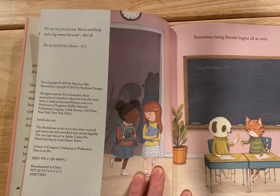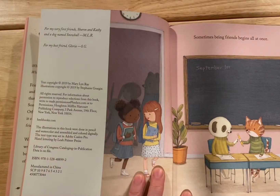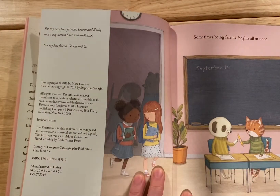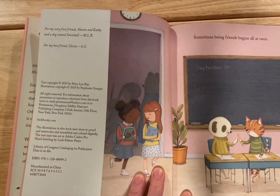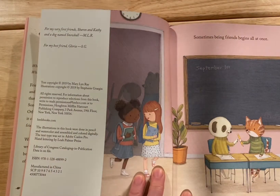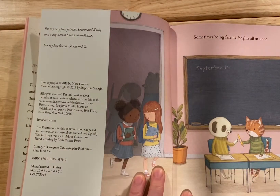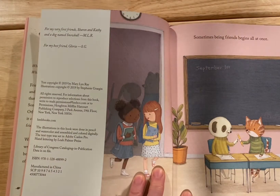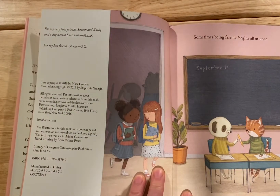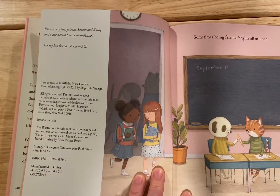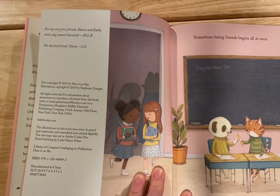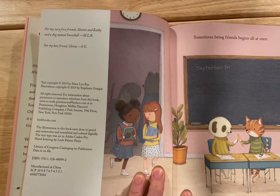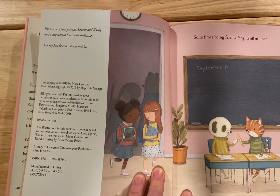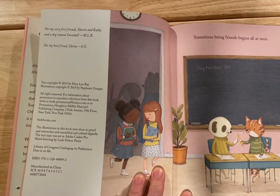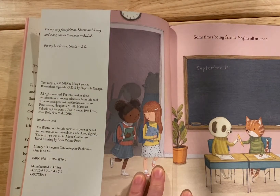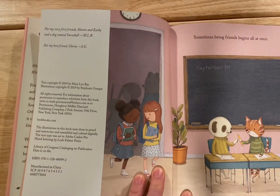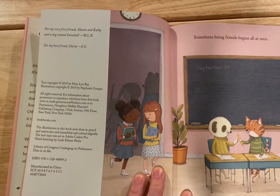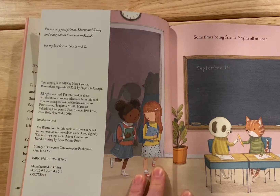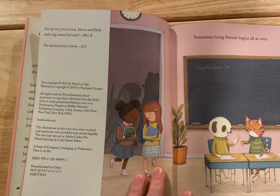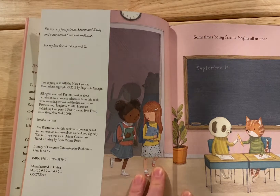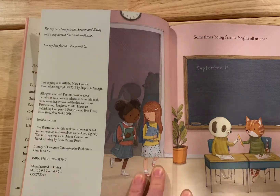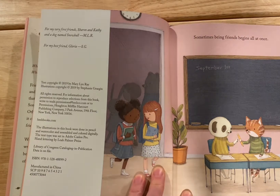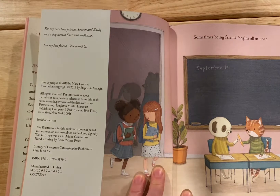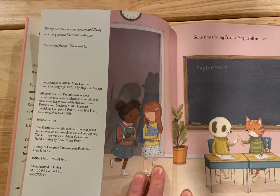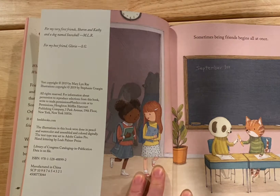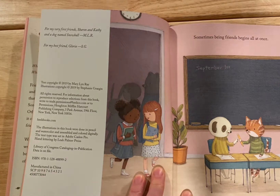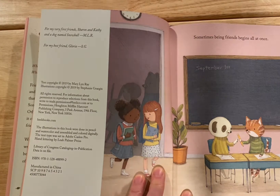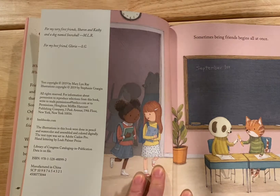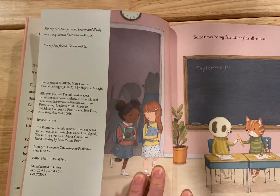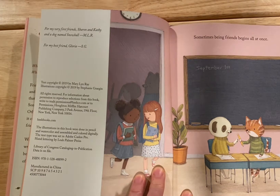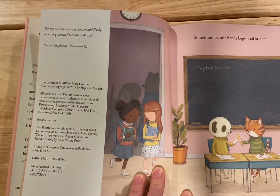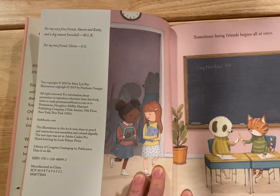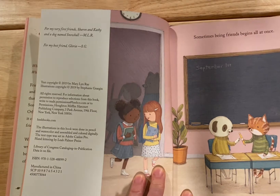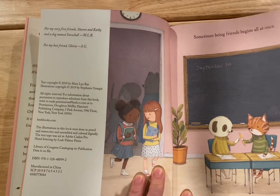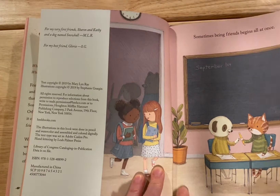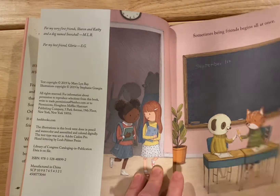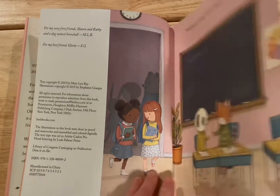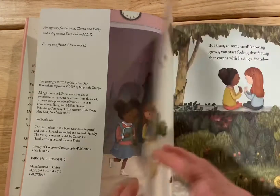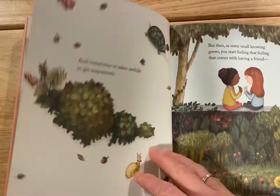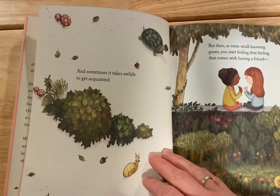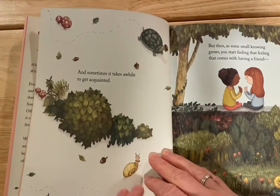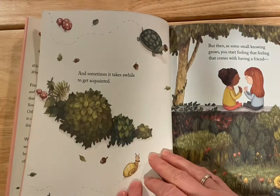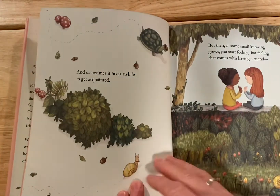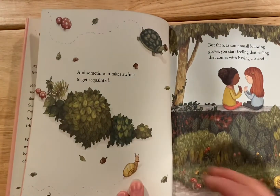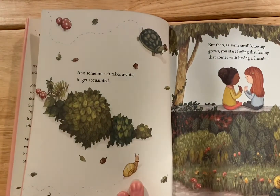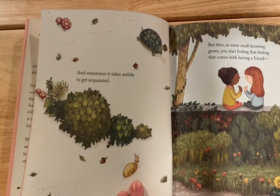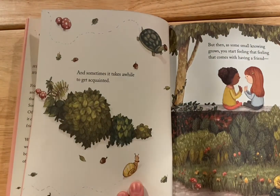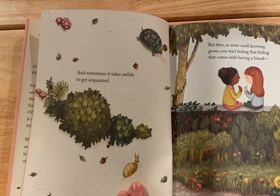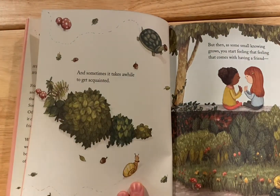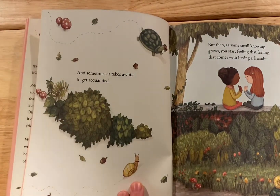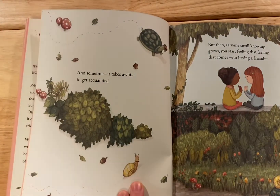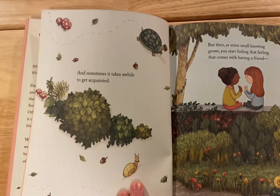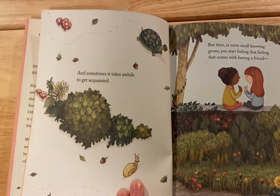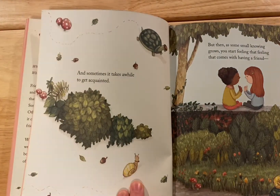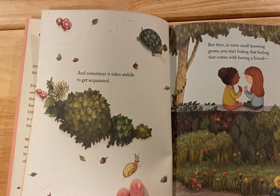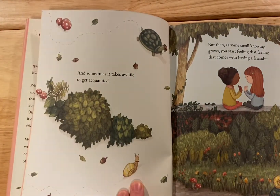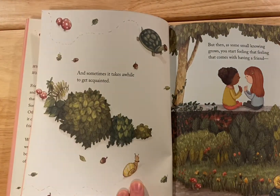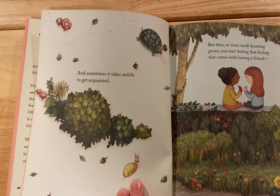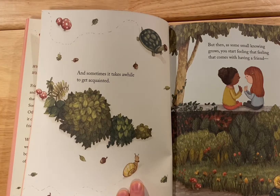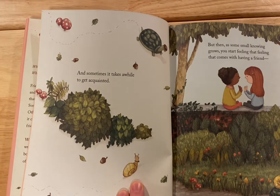Sometimes being friends begins all at once. And sometimes it takes a while to get